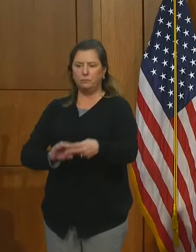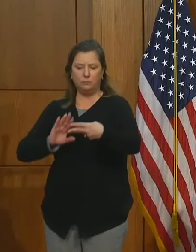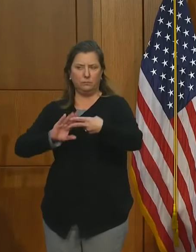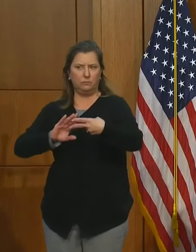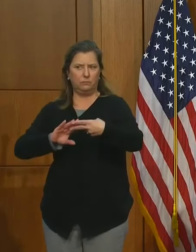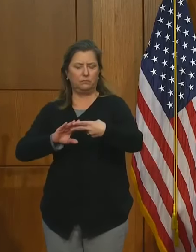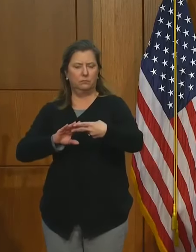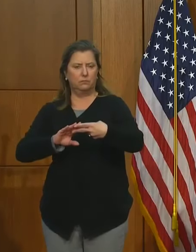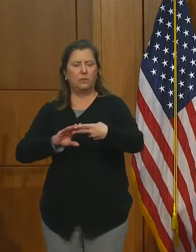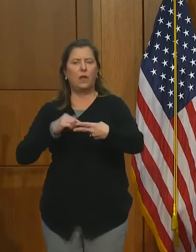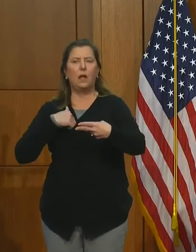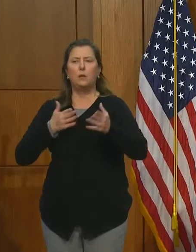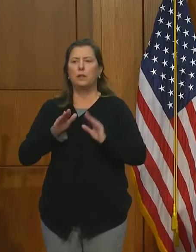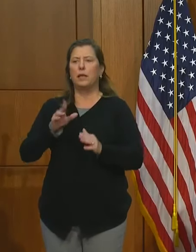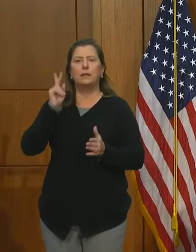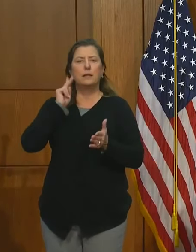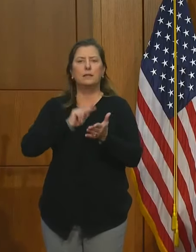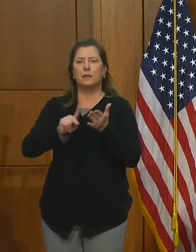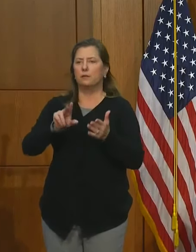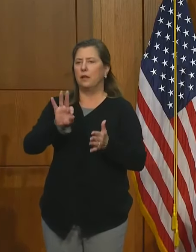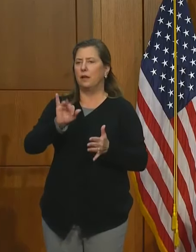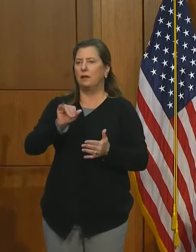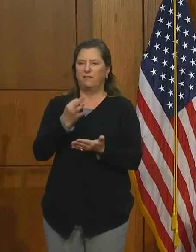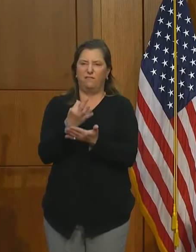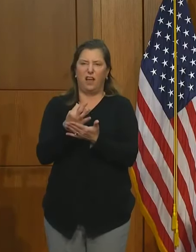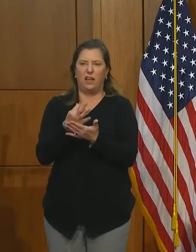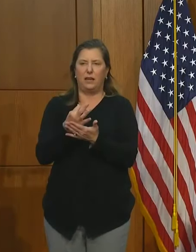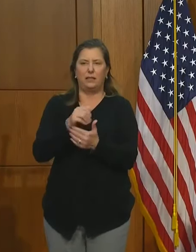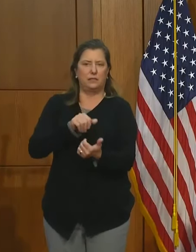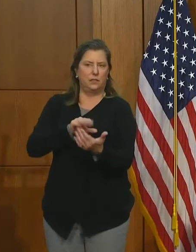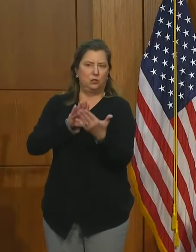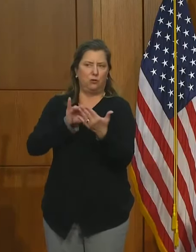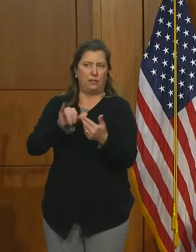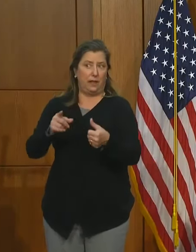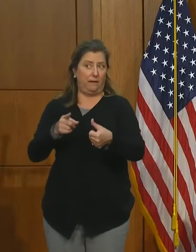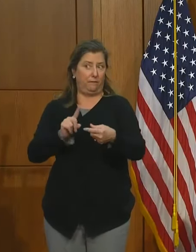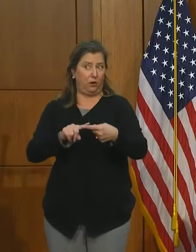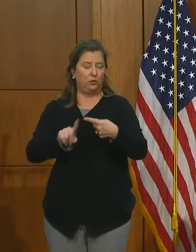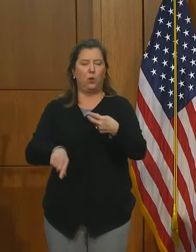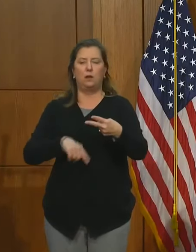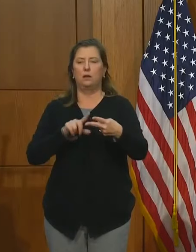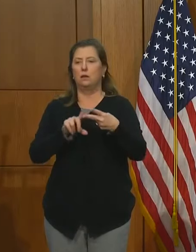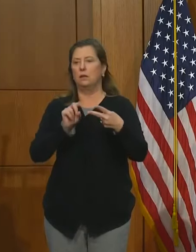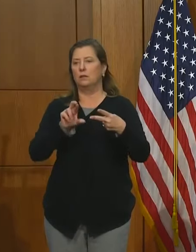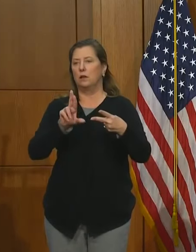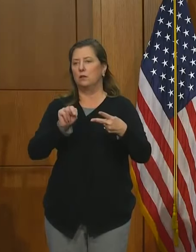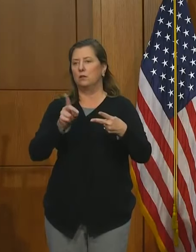appreciate both of them. I'm going to let our Secretary of Finance address your first question, and then Dr. Underwood will.